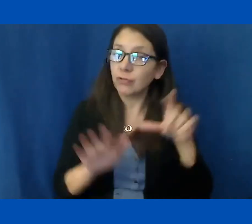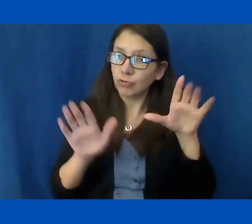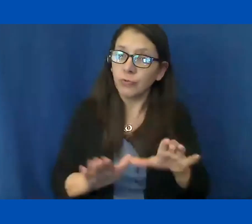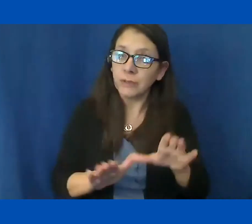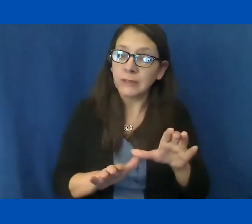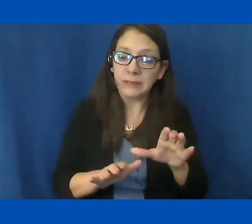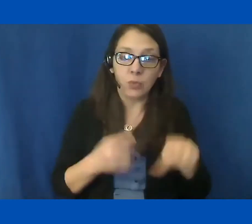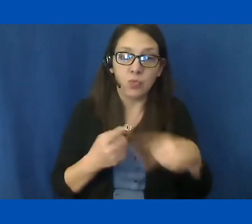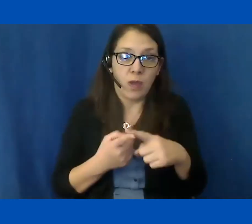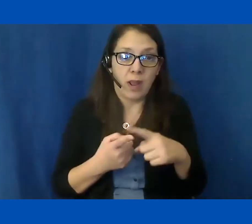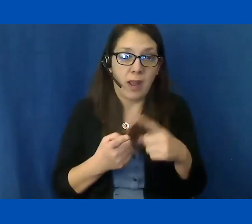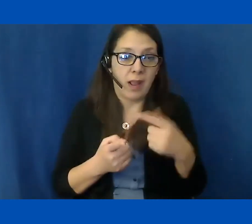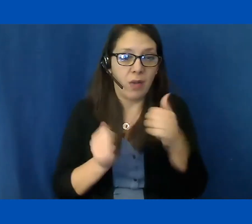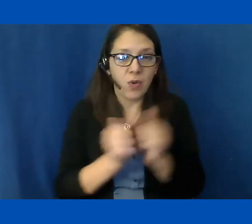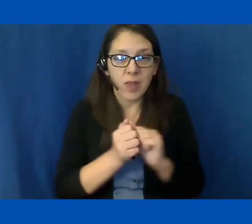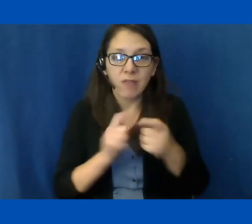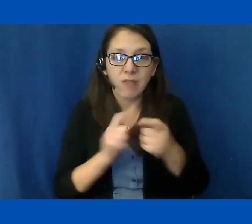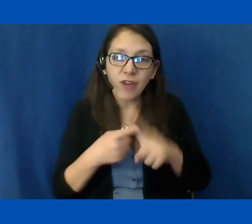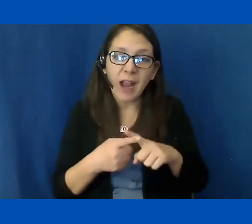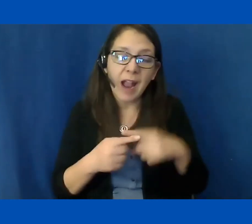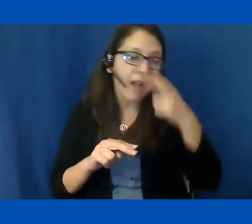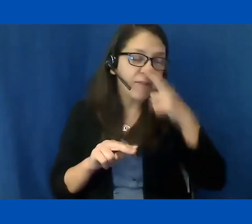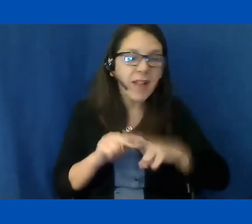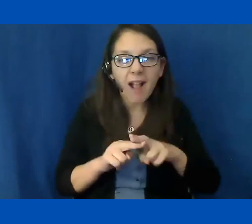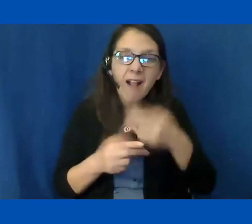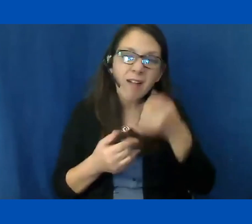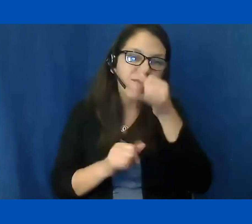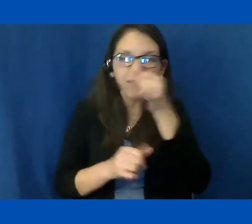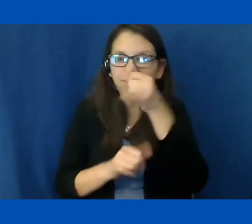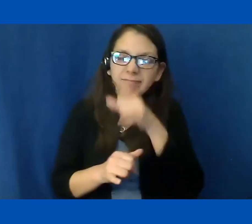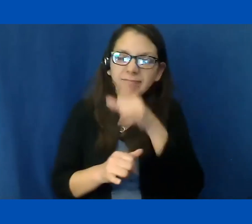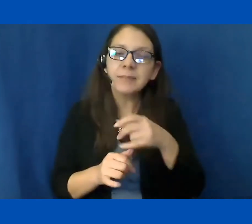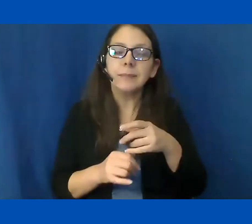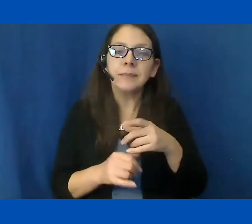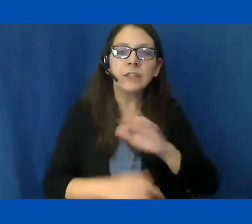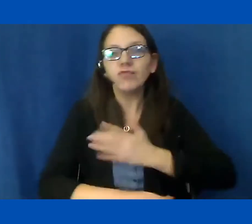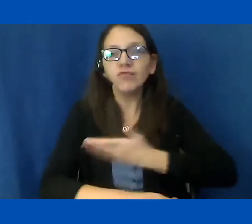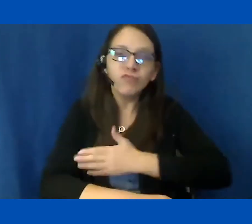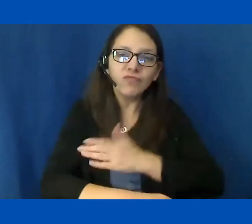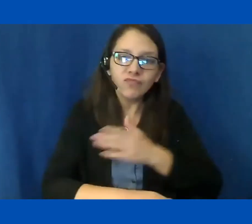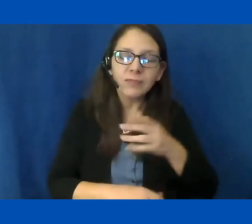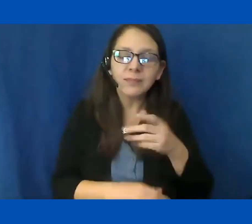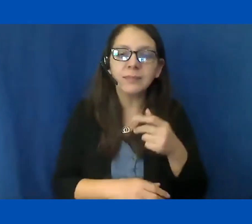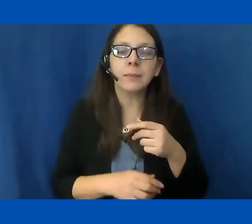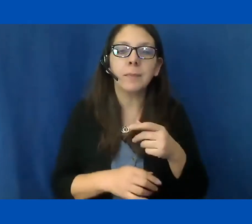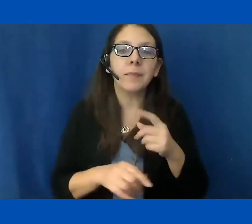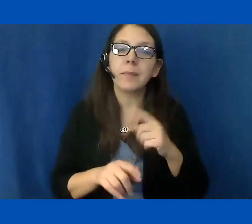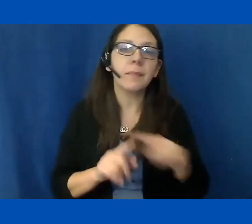your friends, or kind of making up rhymes here and there. But really, what really